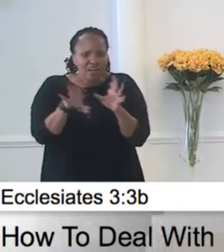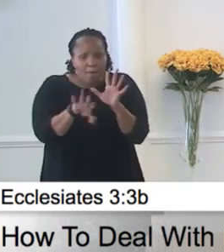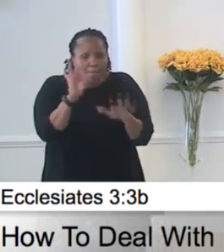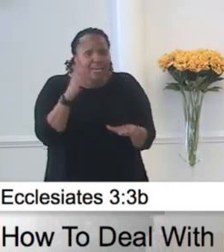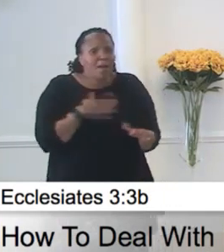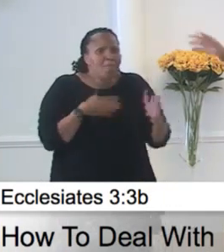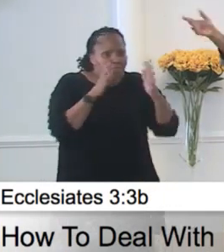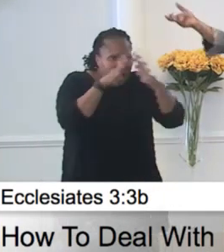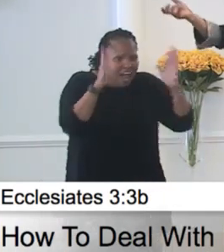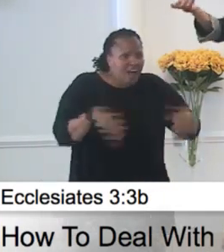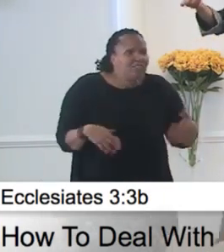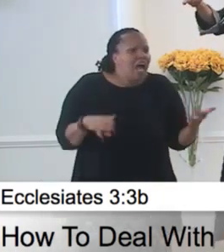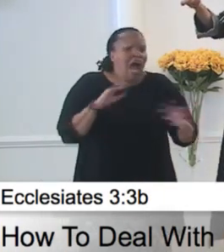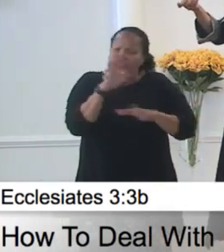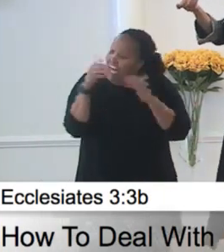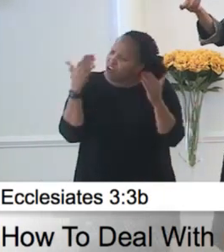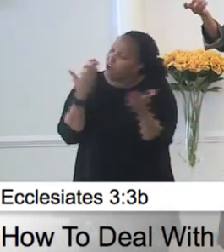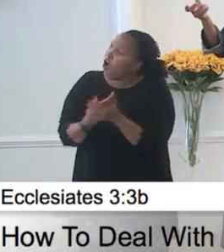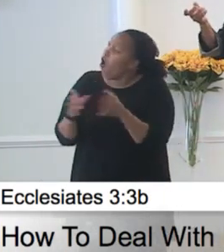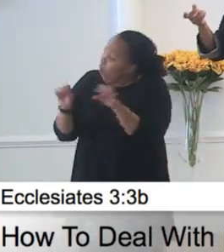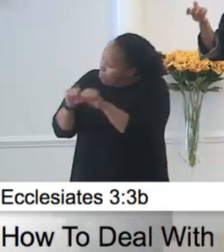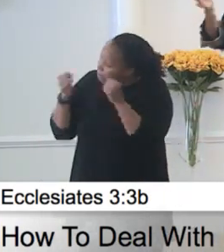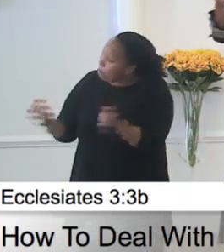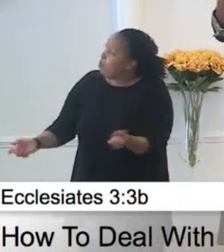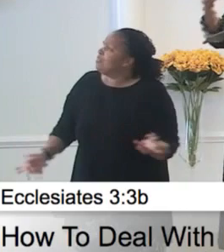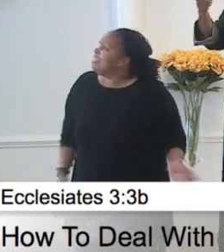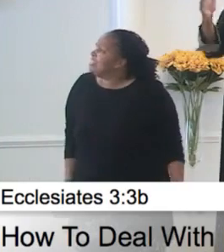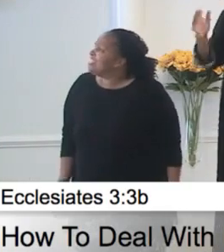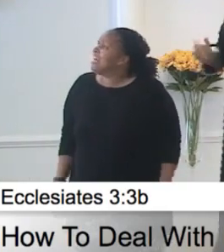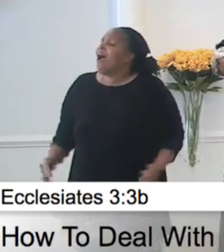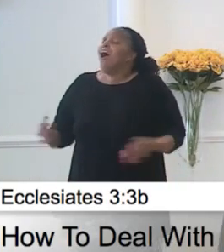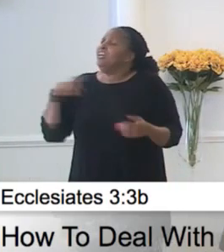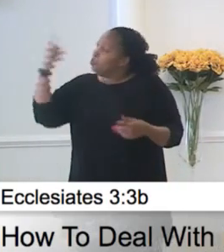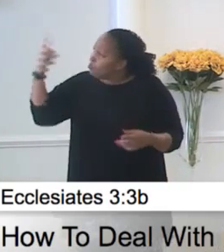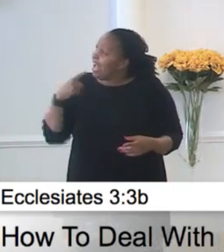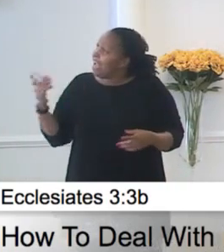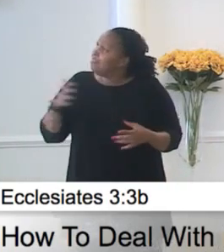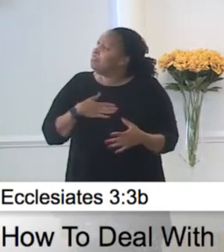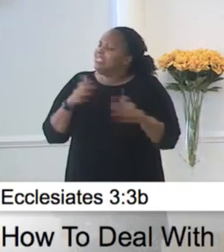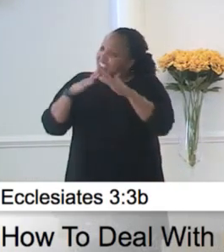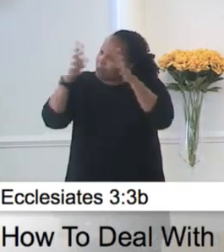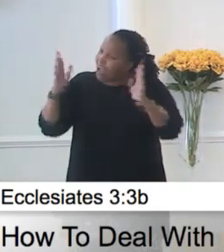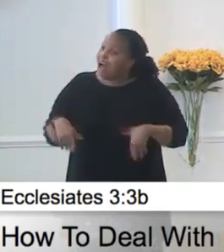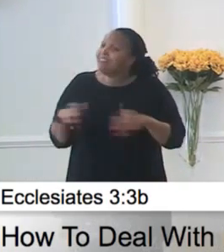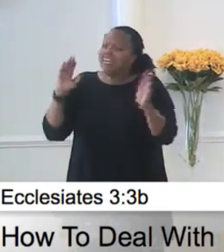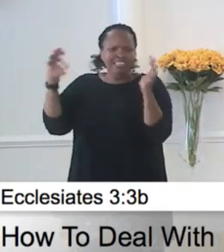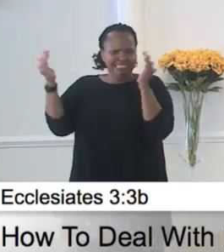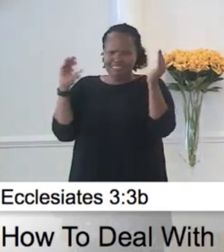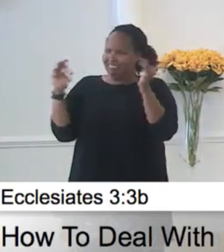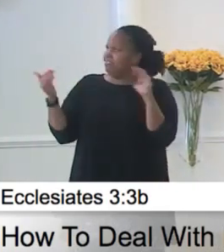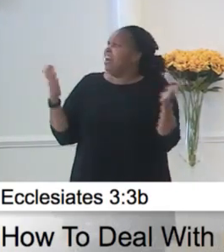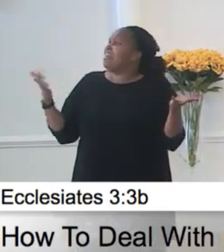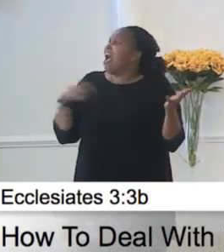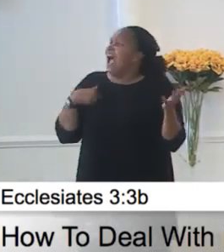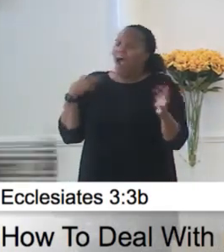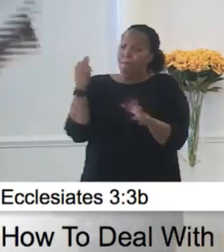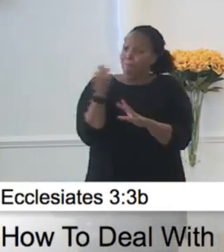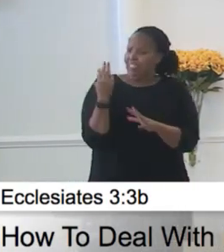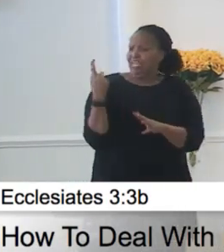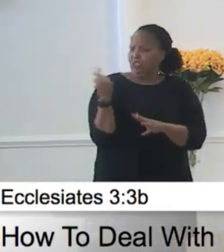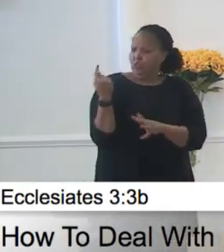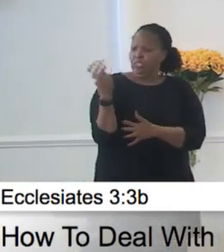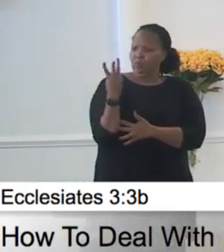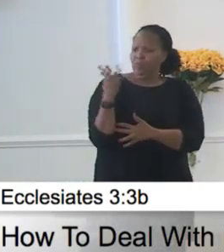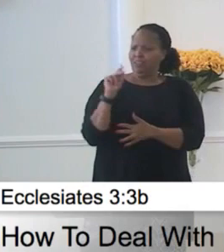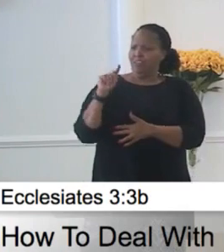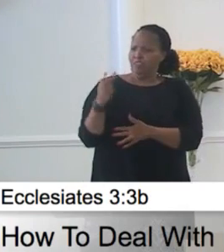house. Out of all the brokenness, you got to come to me. It seems like I get broke on Monday, Tuesday,